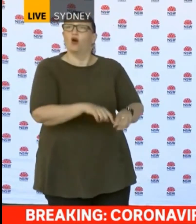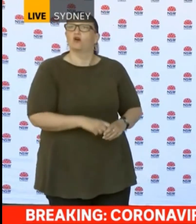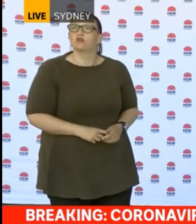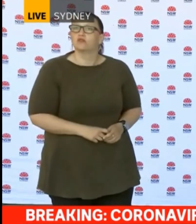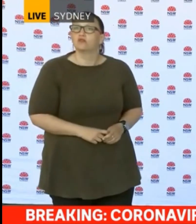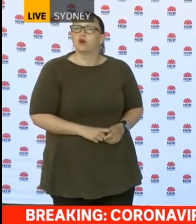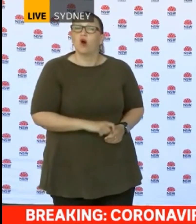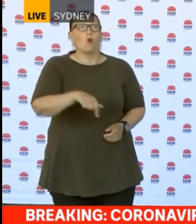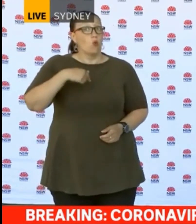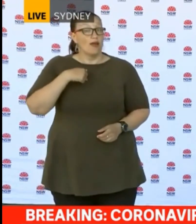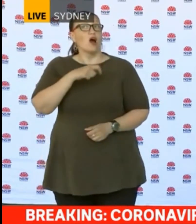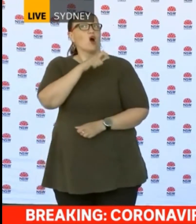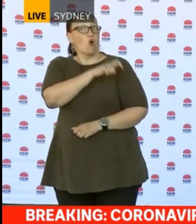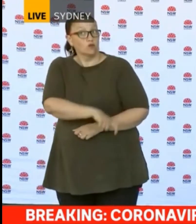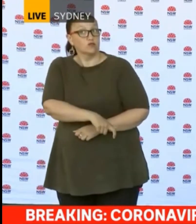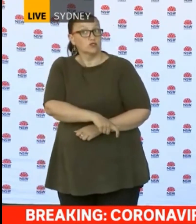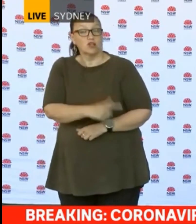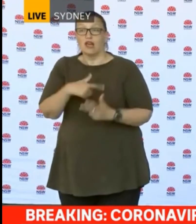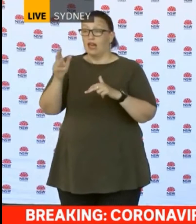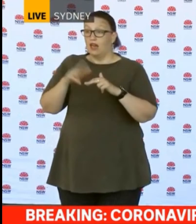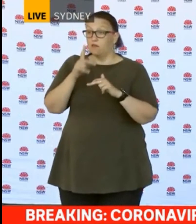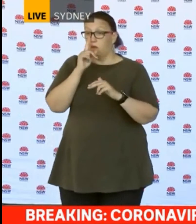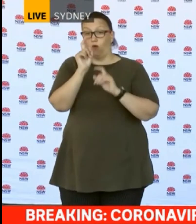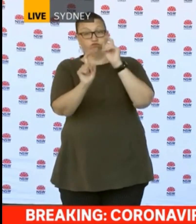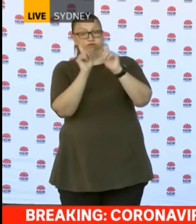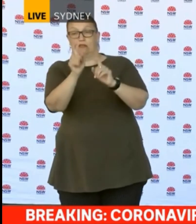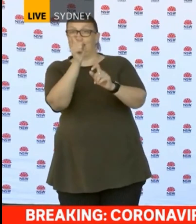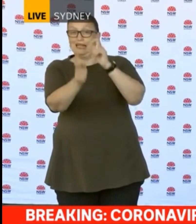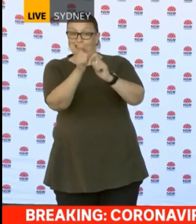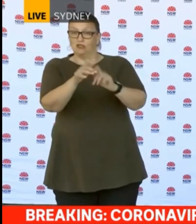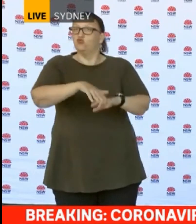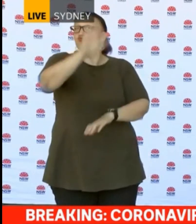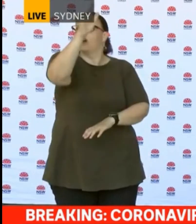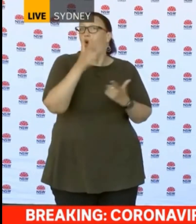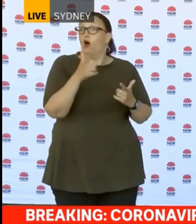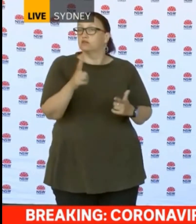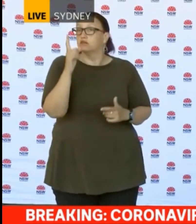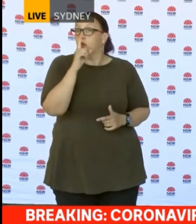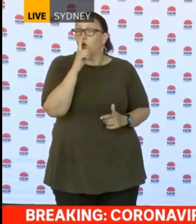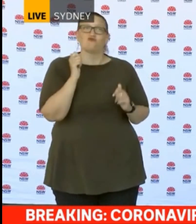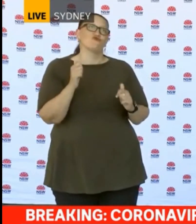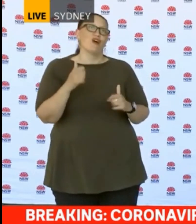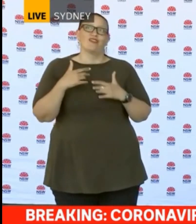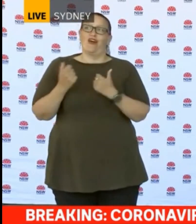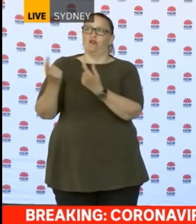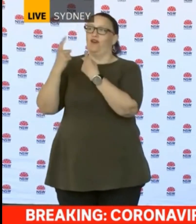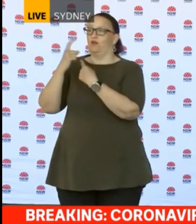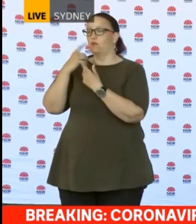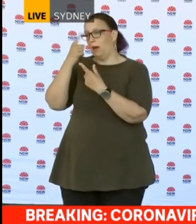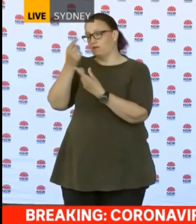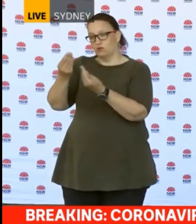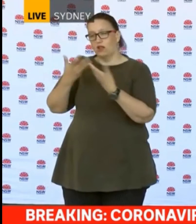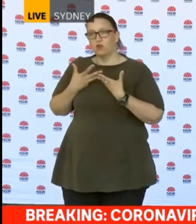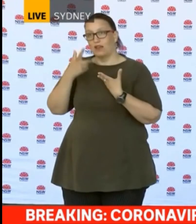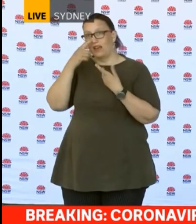confident that if testing rates stay high, that the health advice will give us that confidence to make those changes, but it does rely on more people